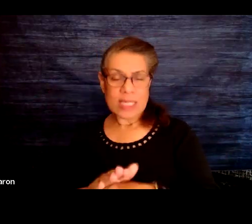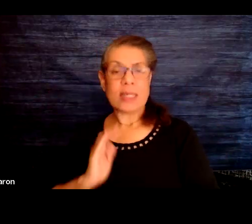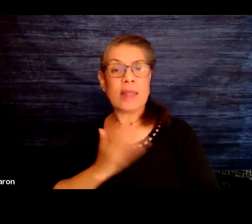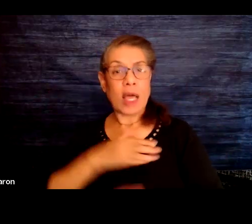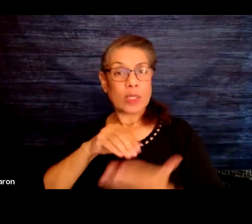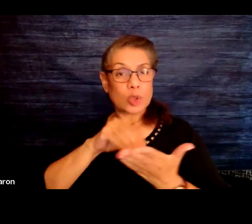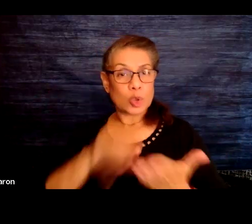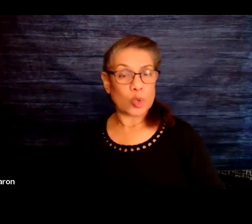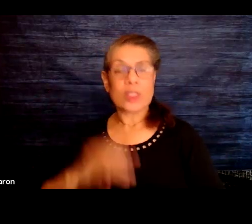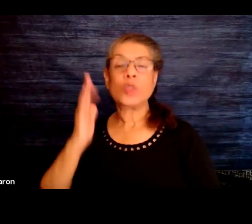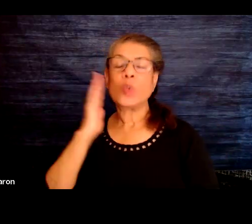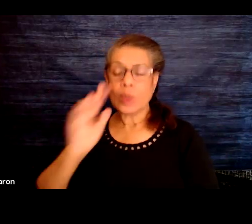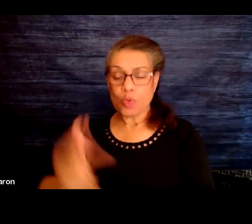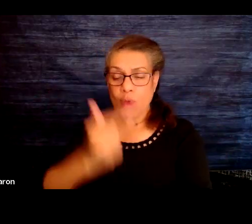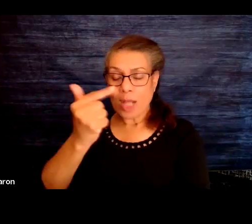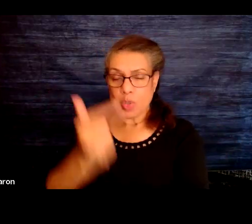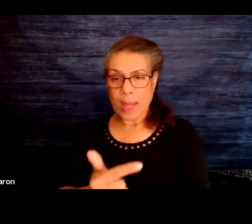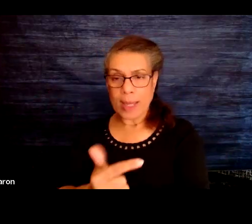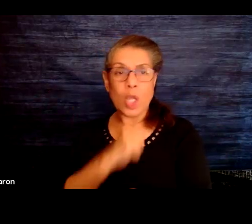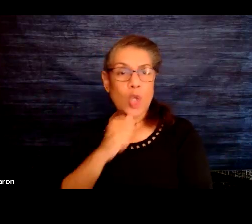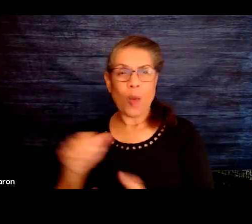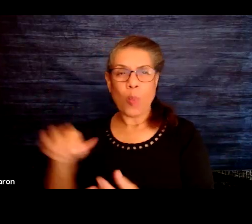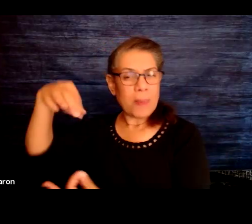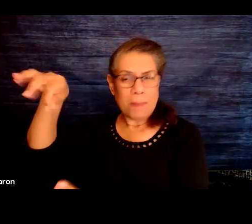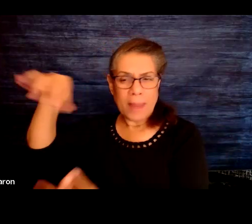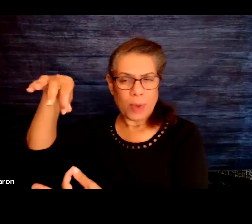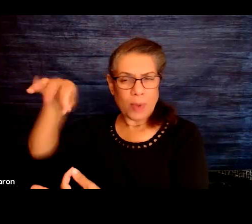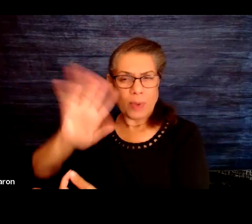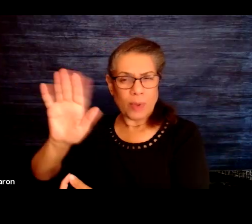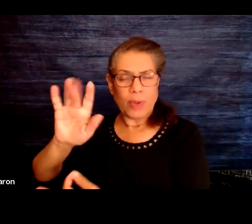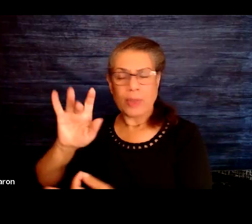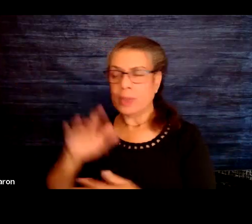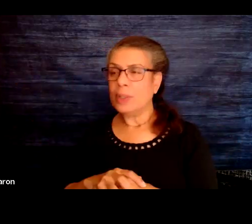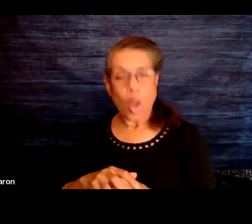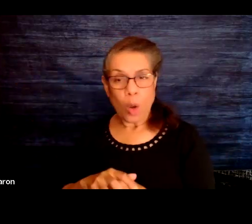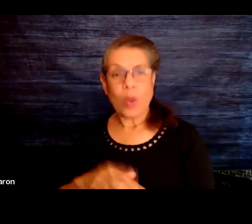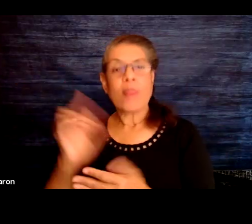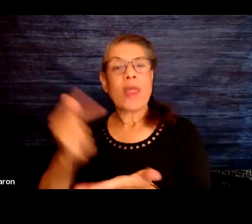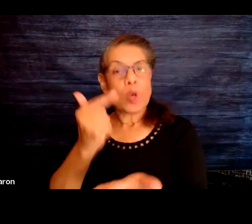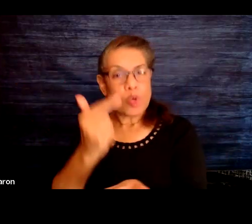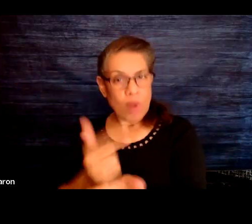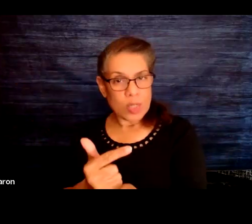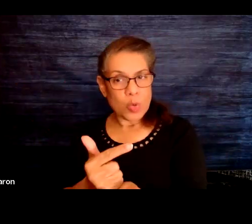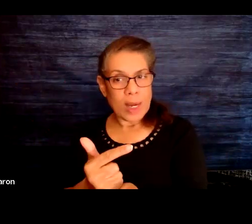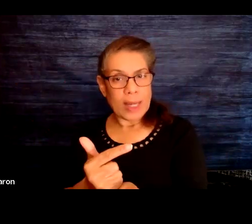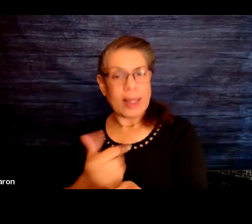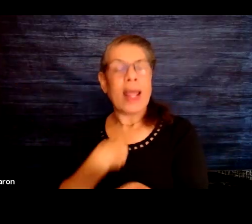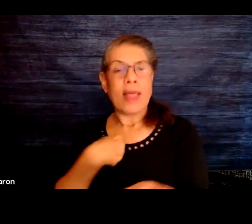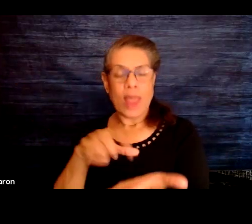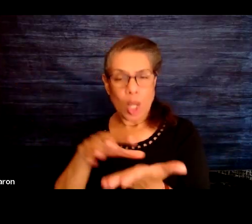students are graduating, not just with the paper that says check the boxes, but that the quality of what they